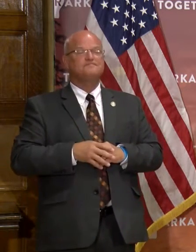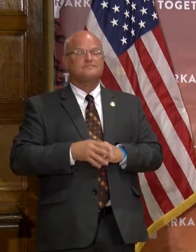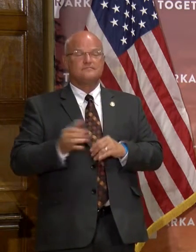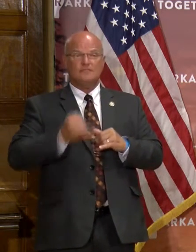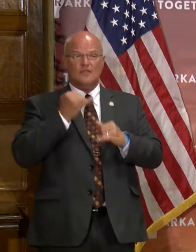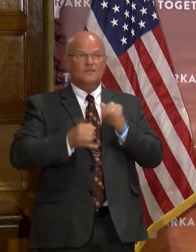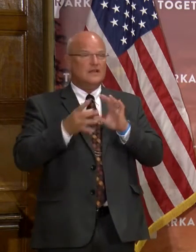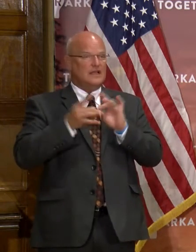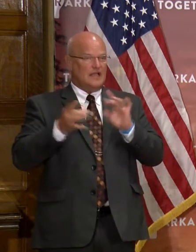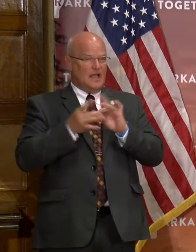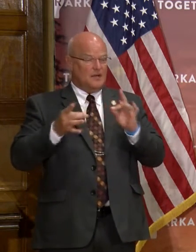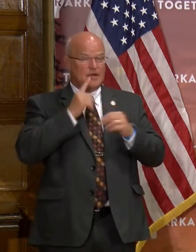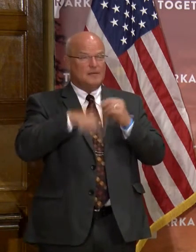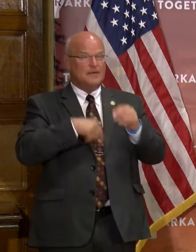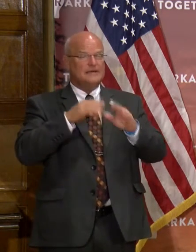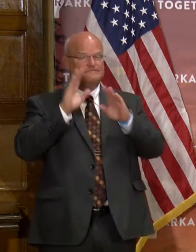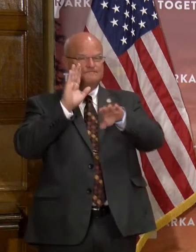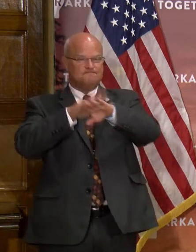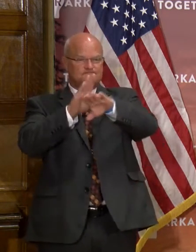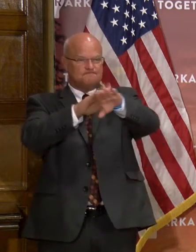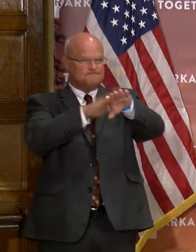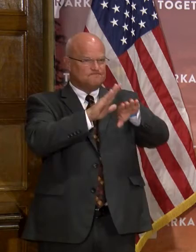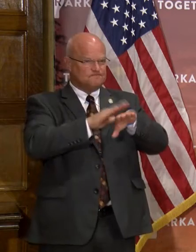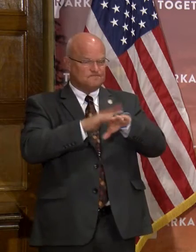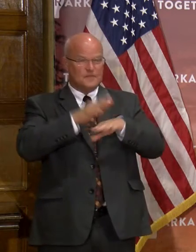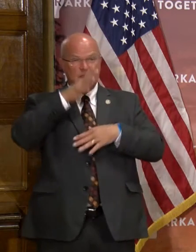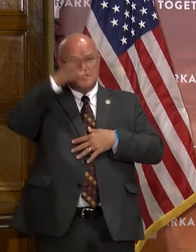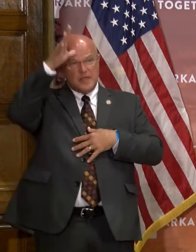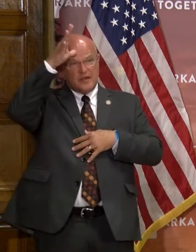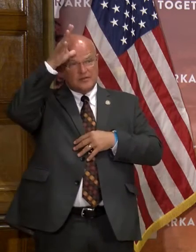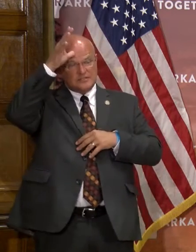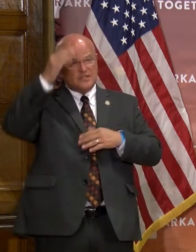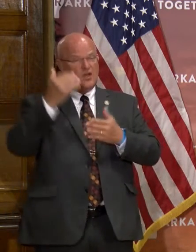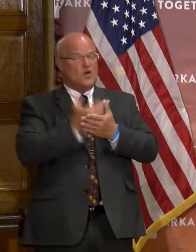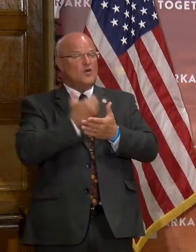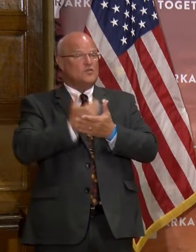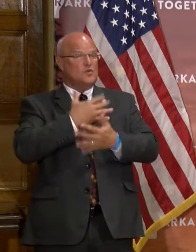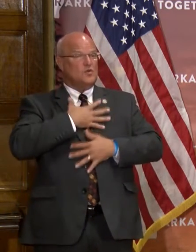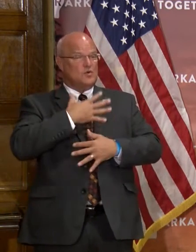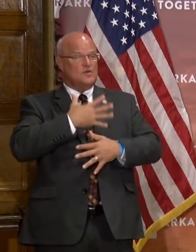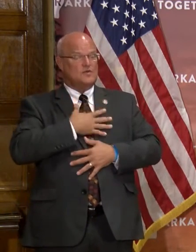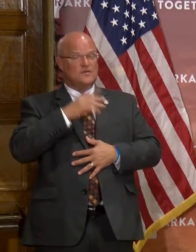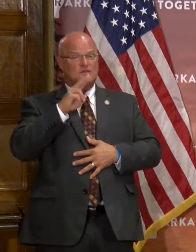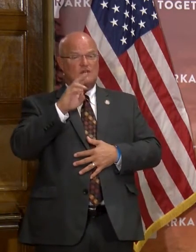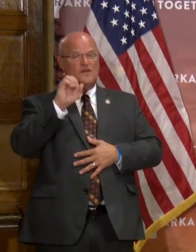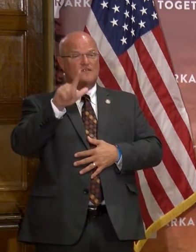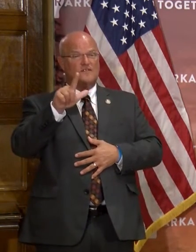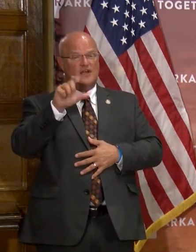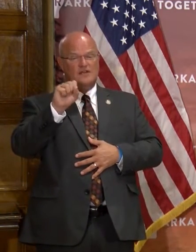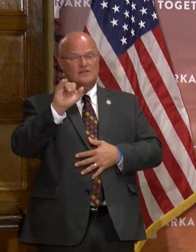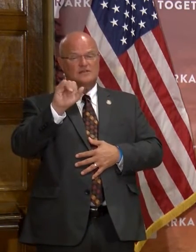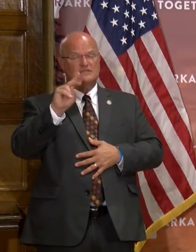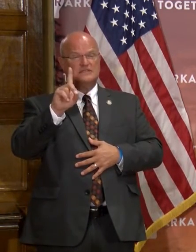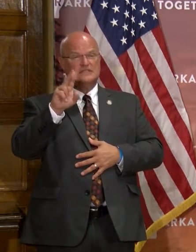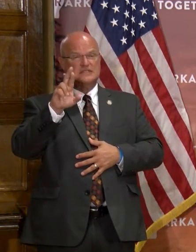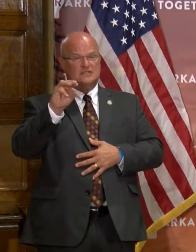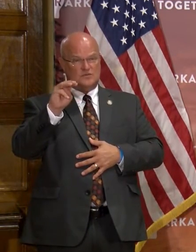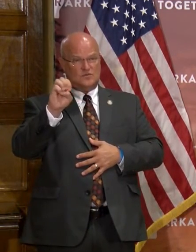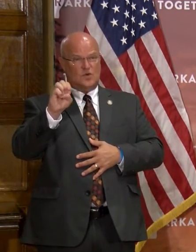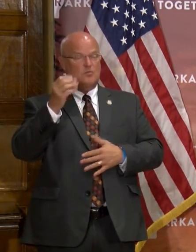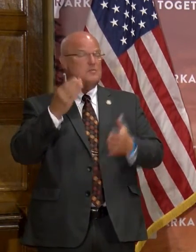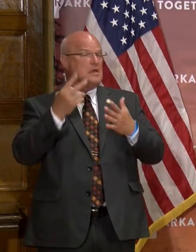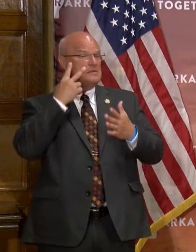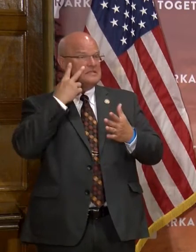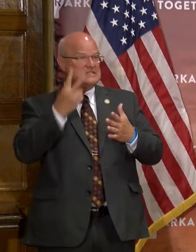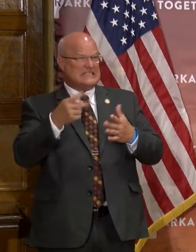be on alerting parents of a possibility of a new respiratory viral syndrome that may start to be